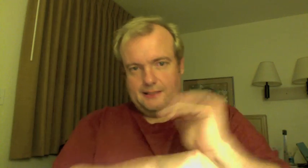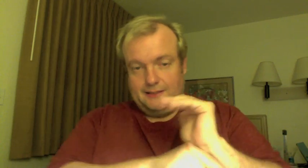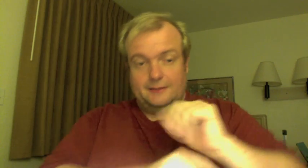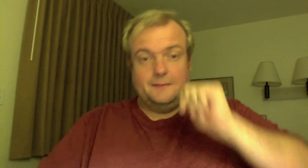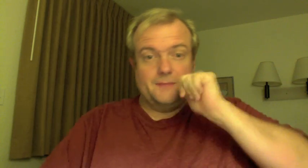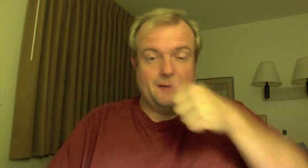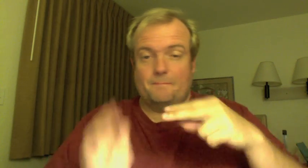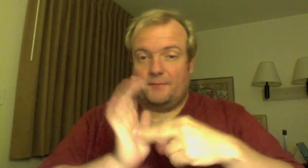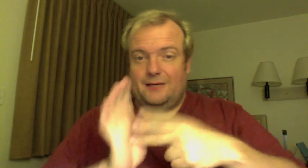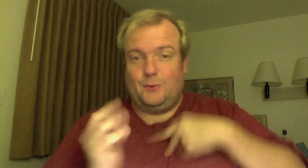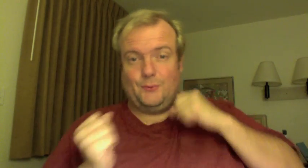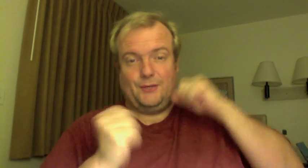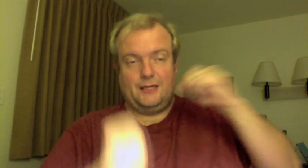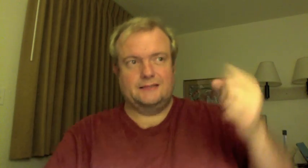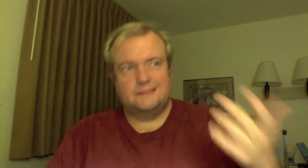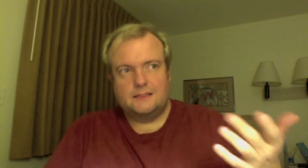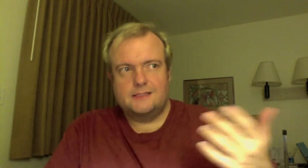or the concrete will freeze.